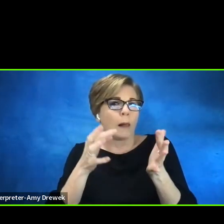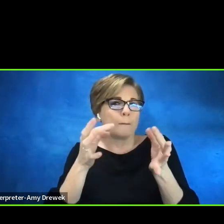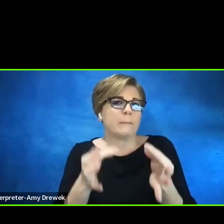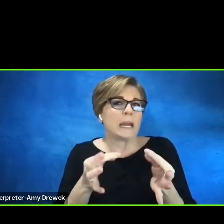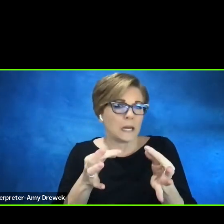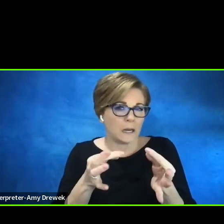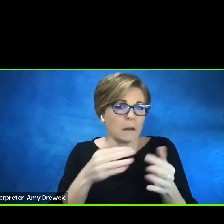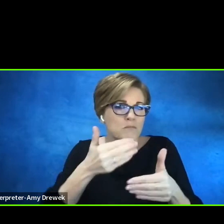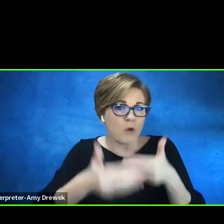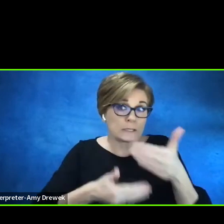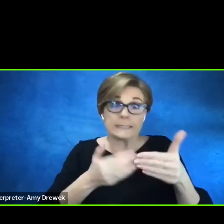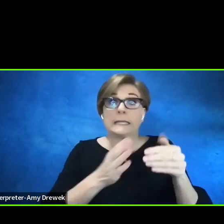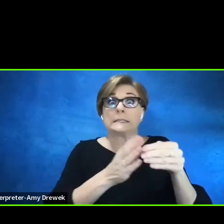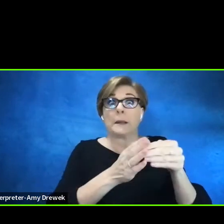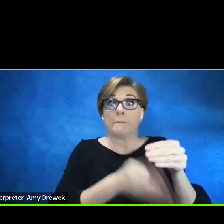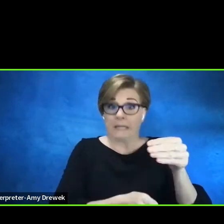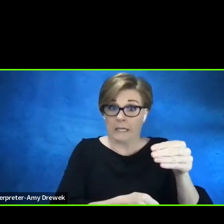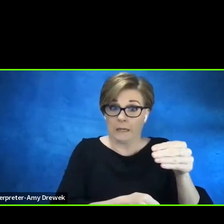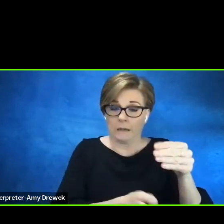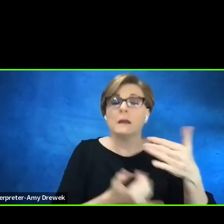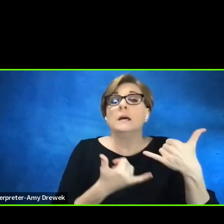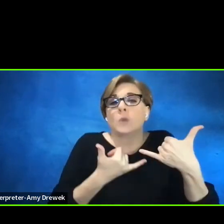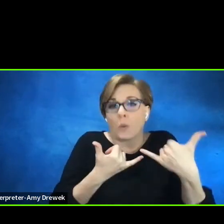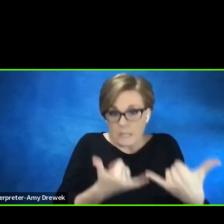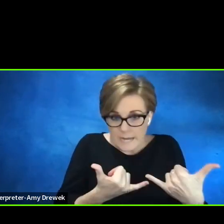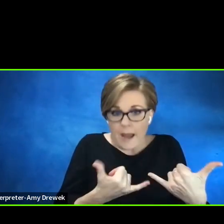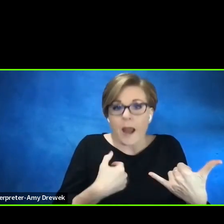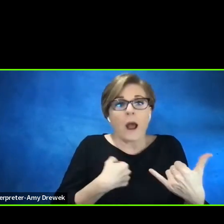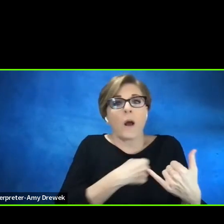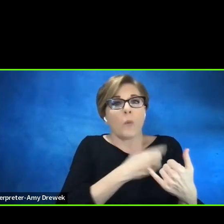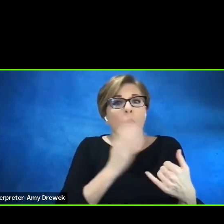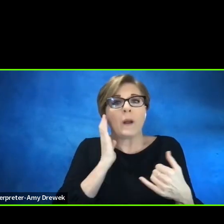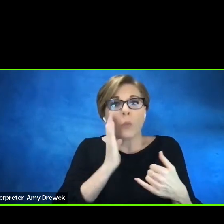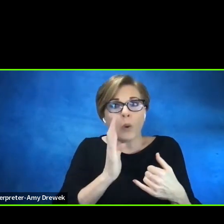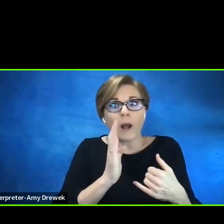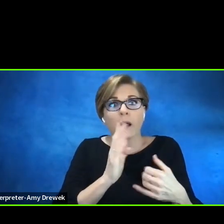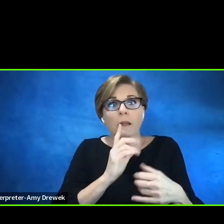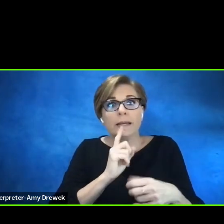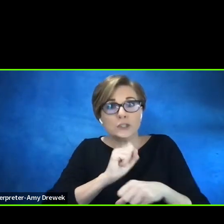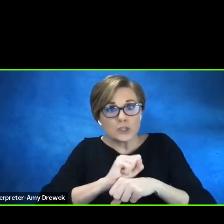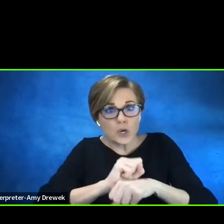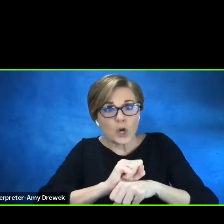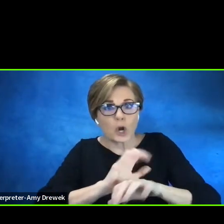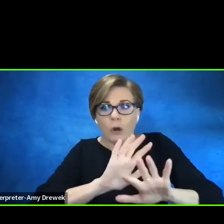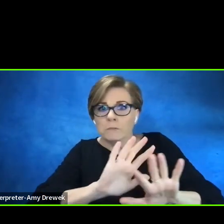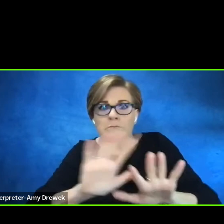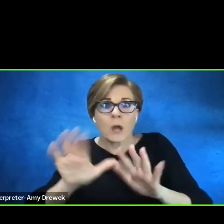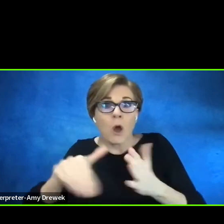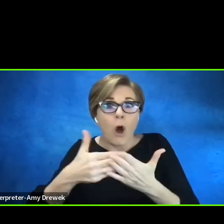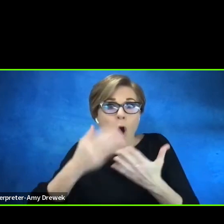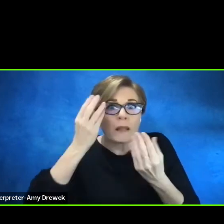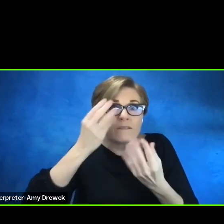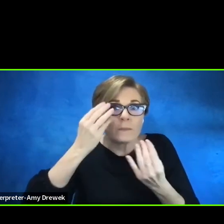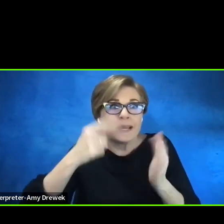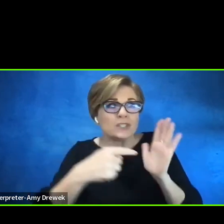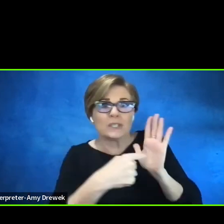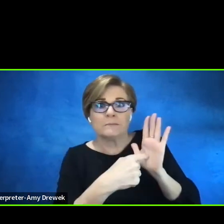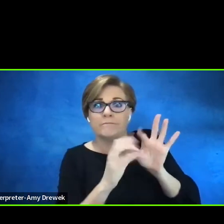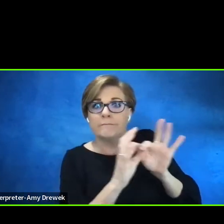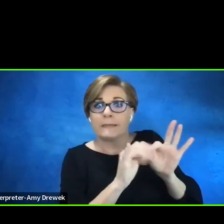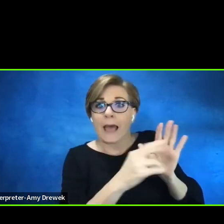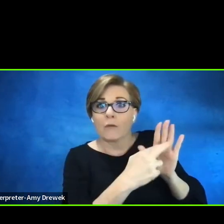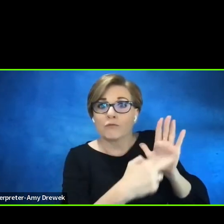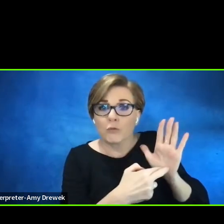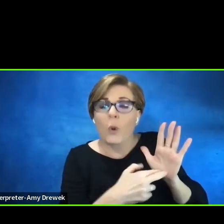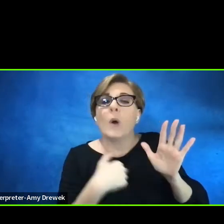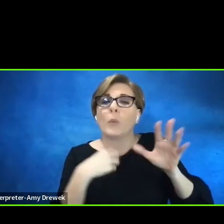our process is going to be making sure that all the information that has been shared under this rule, we are providing